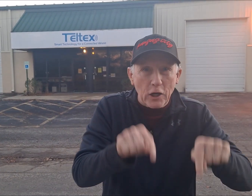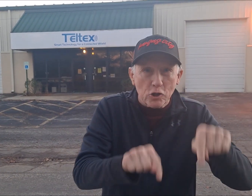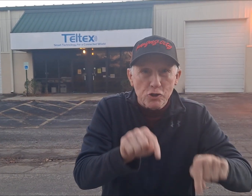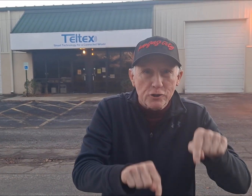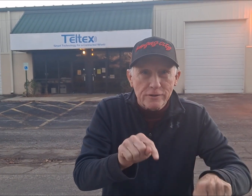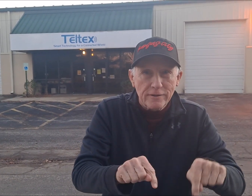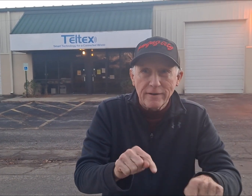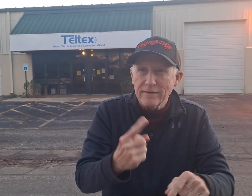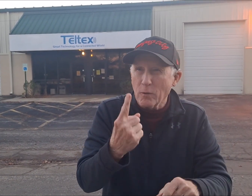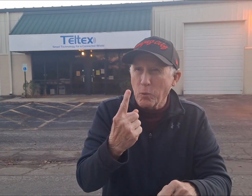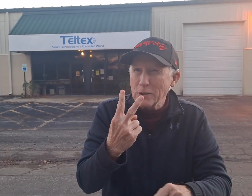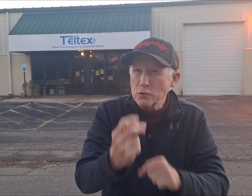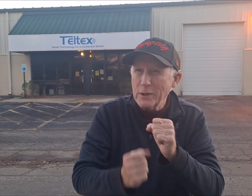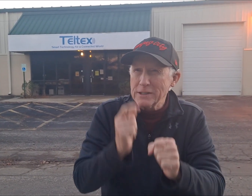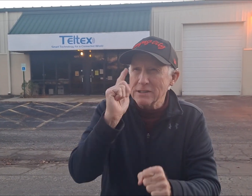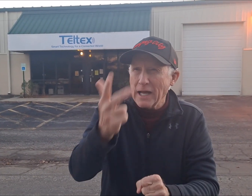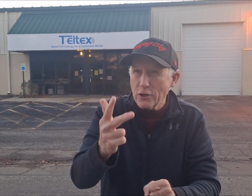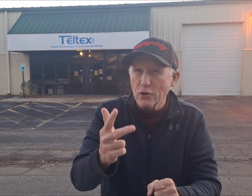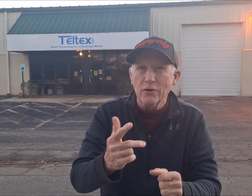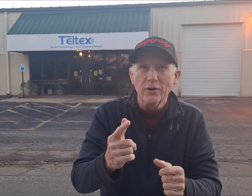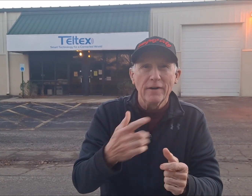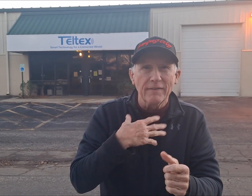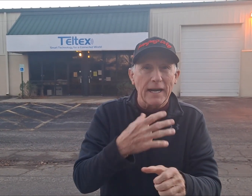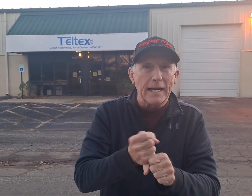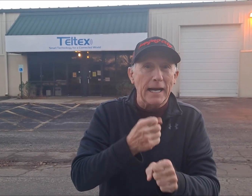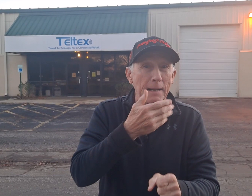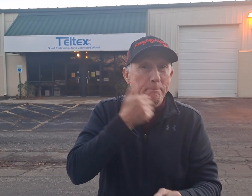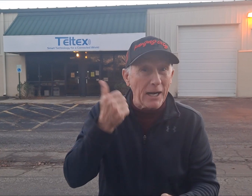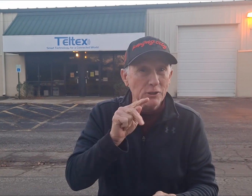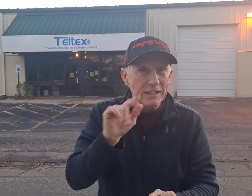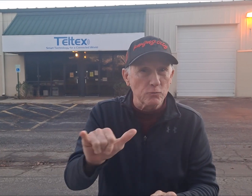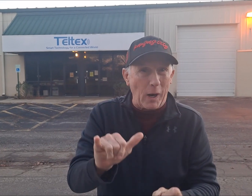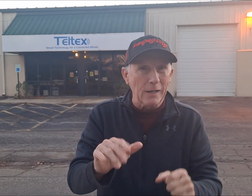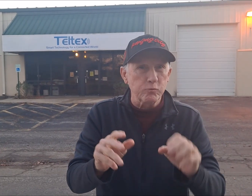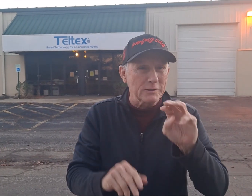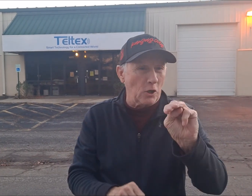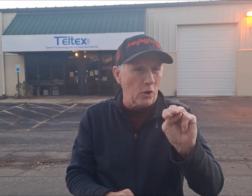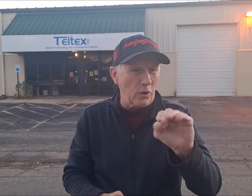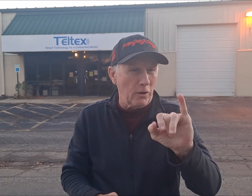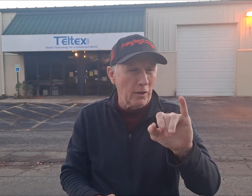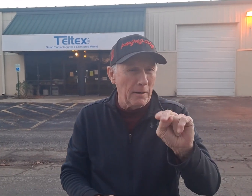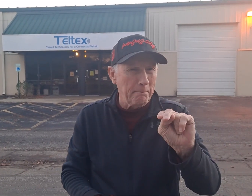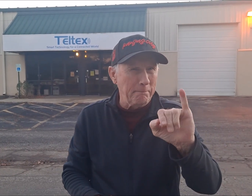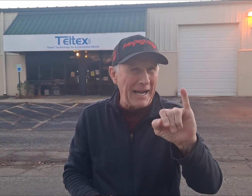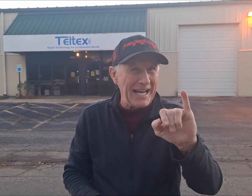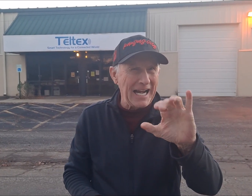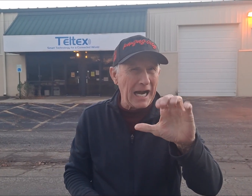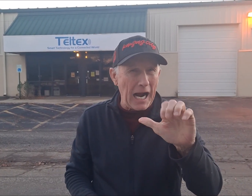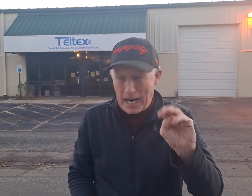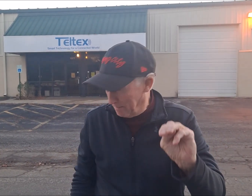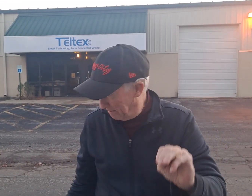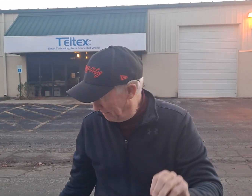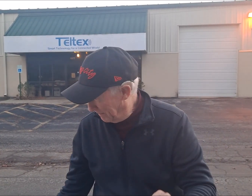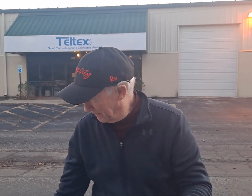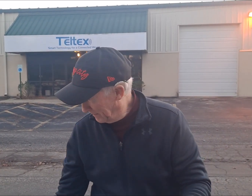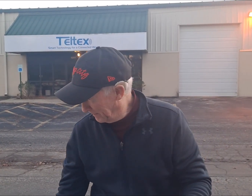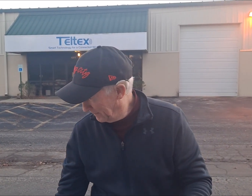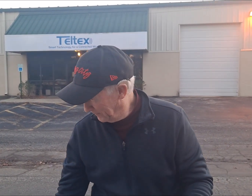fingers. The 2 years later, then I got a better TTY we call Manicom.